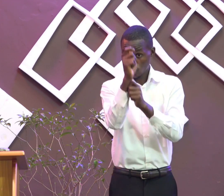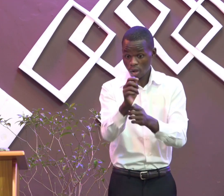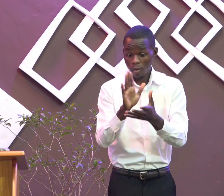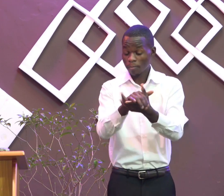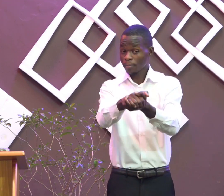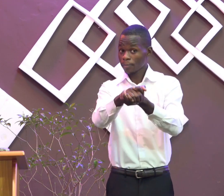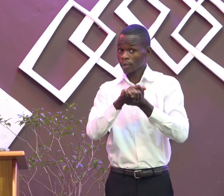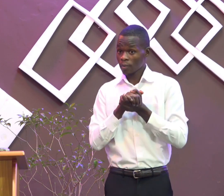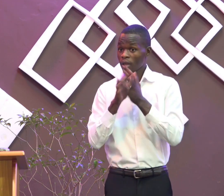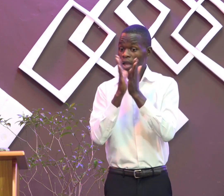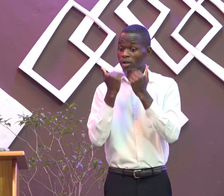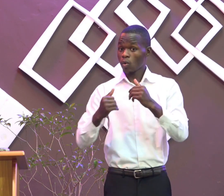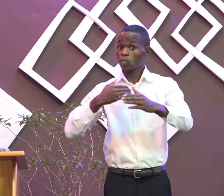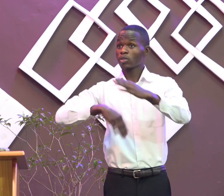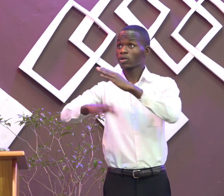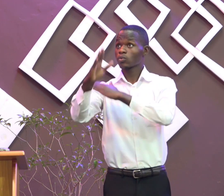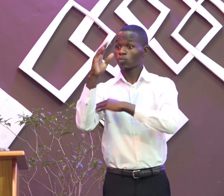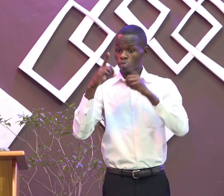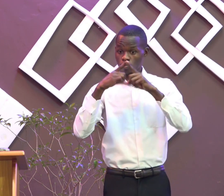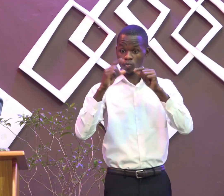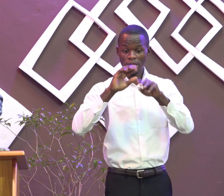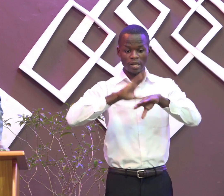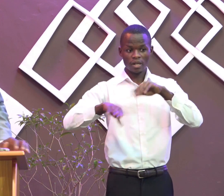kiremenga okuvumibwa.